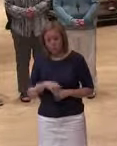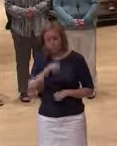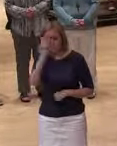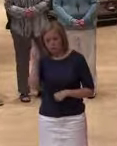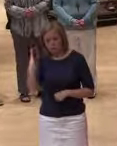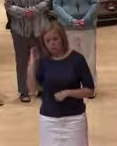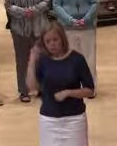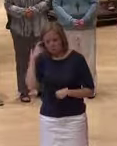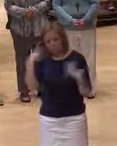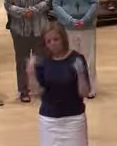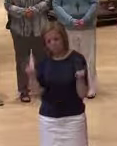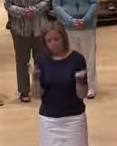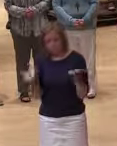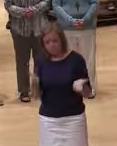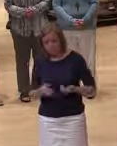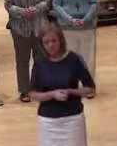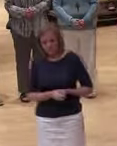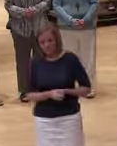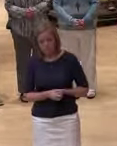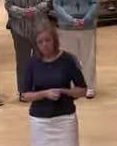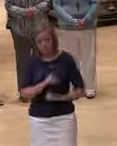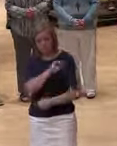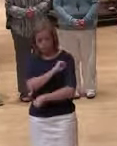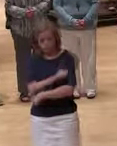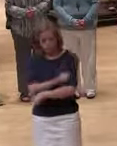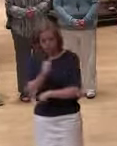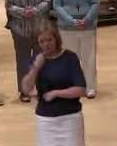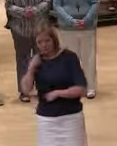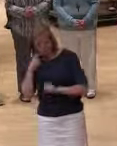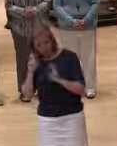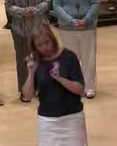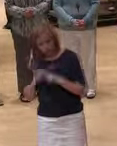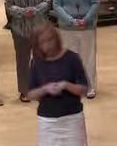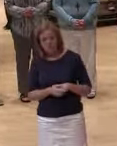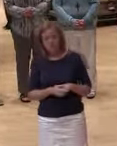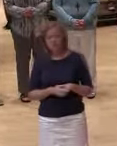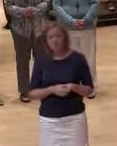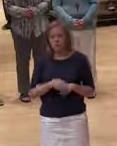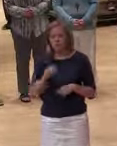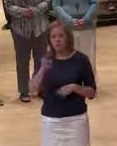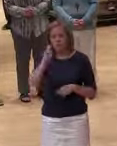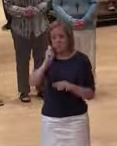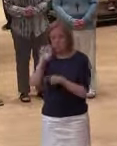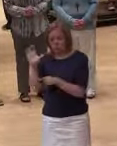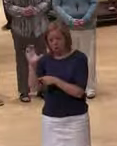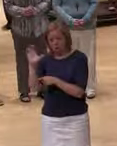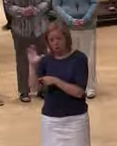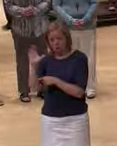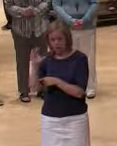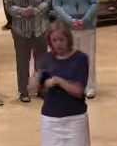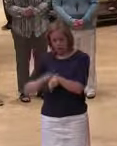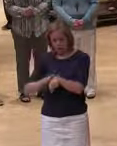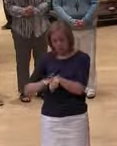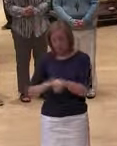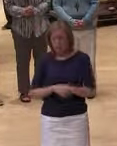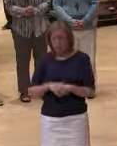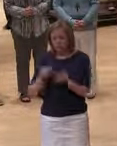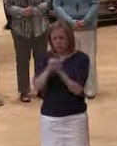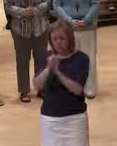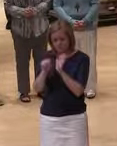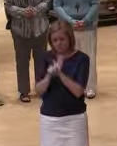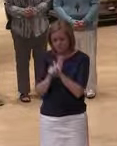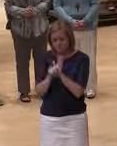Rochester Mental Health Services, Strong Addictions, Monroe County Probation, New York State